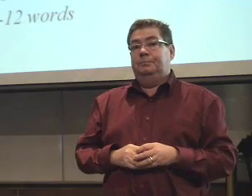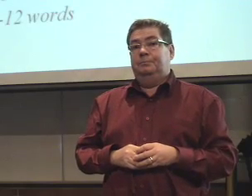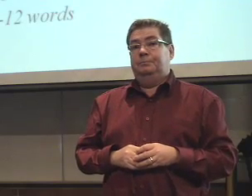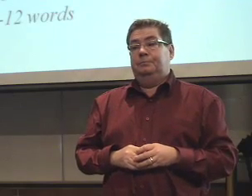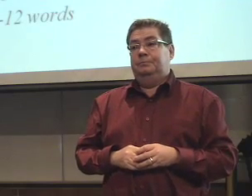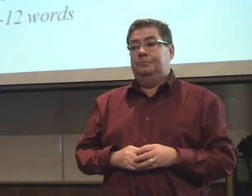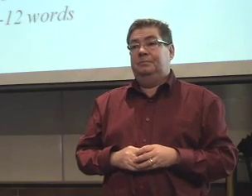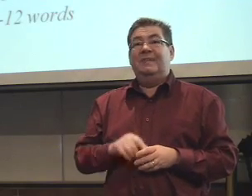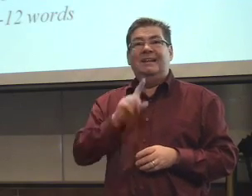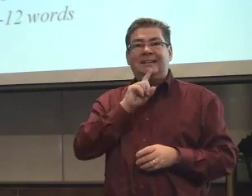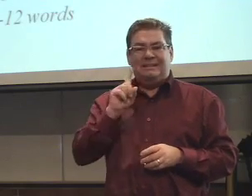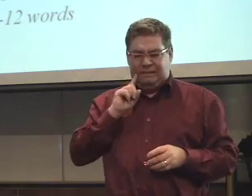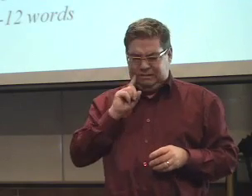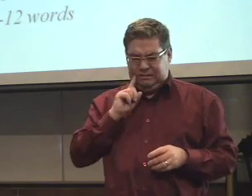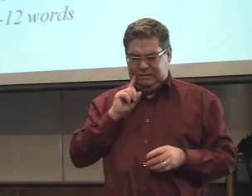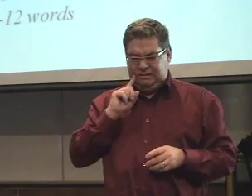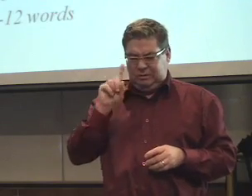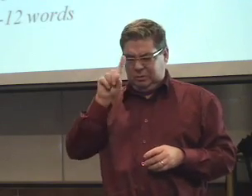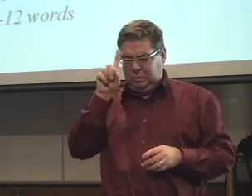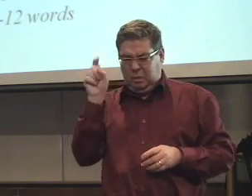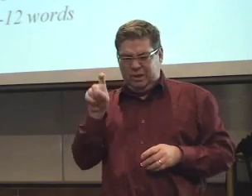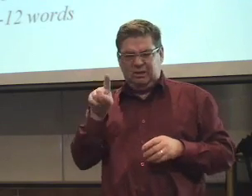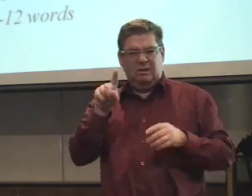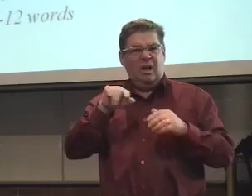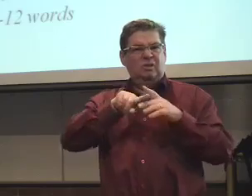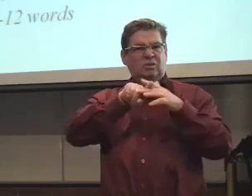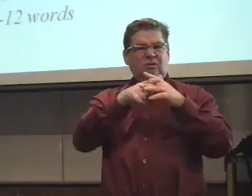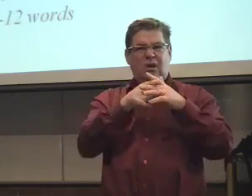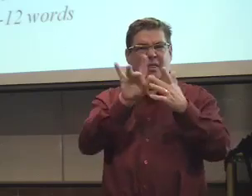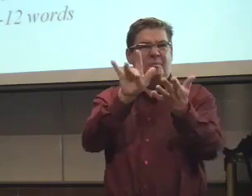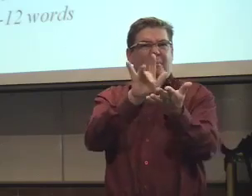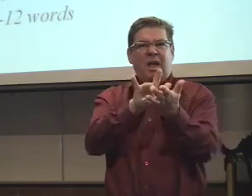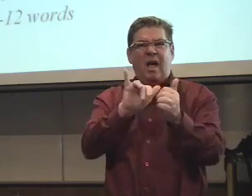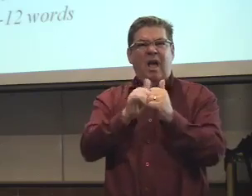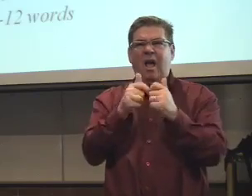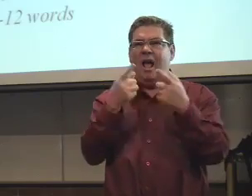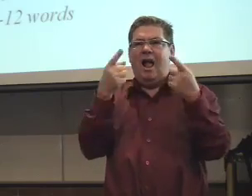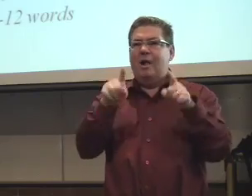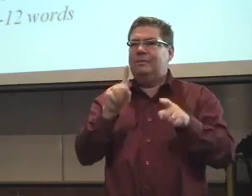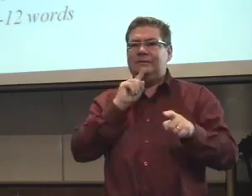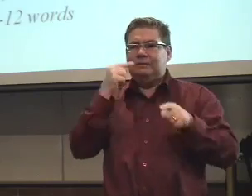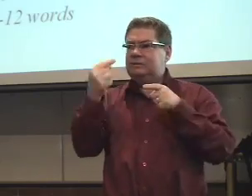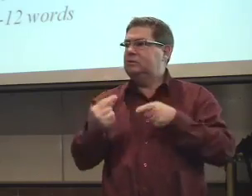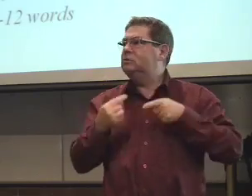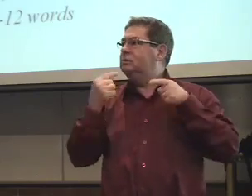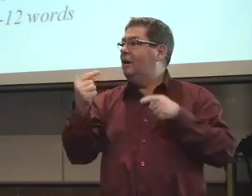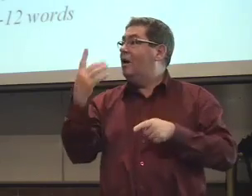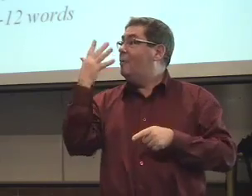For deaf kids, like, what's a question in the middle of that sentence? In this paragraph, we have 5